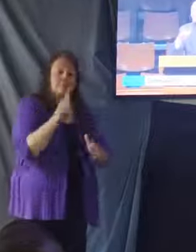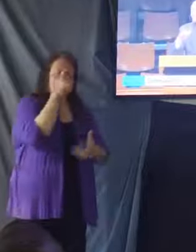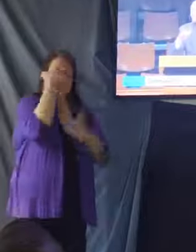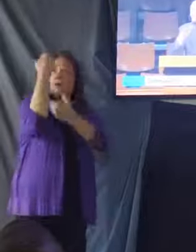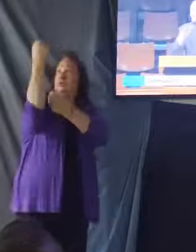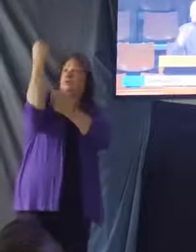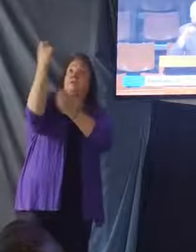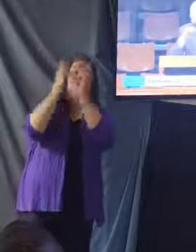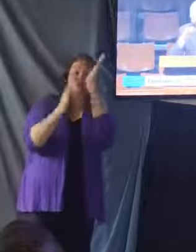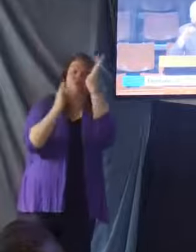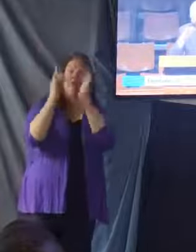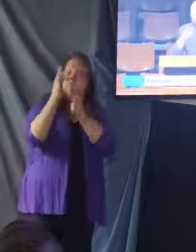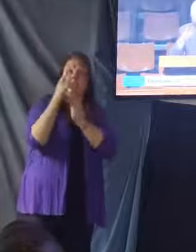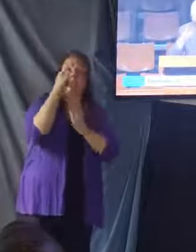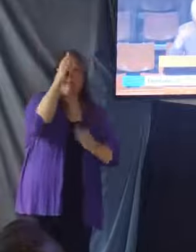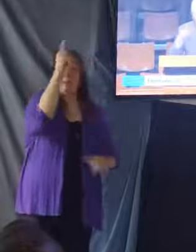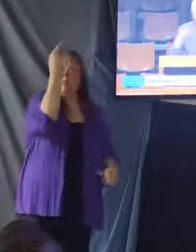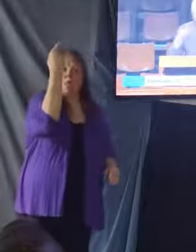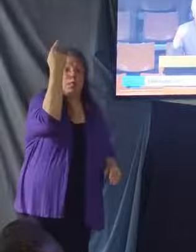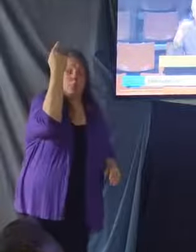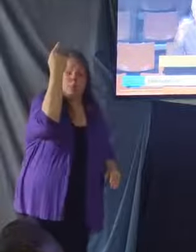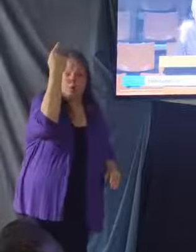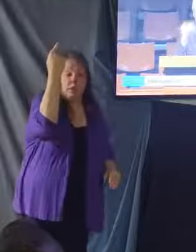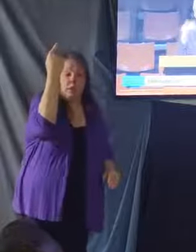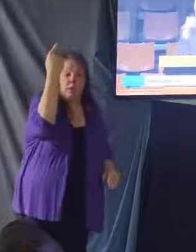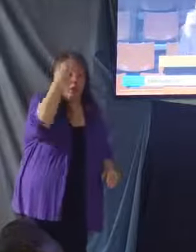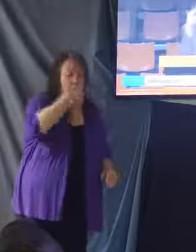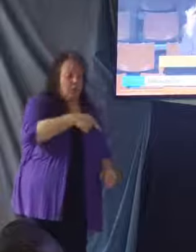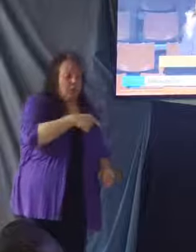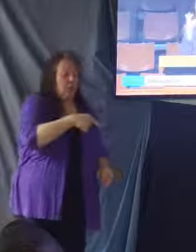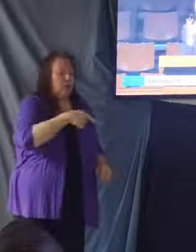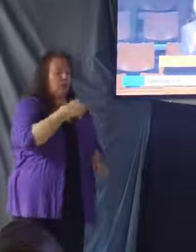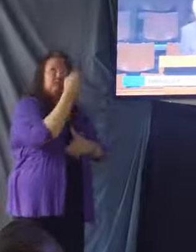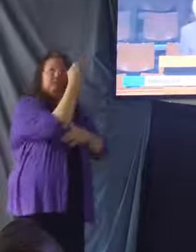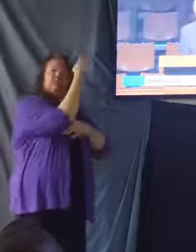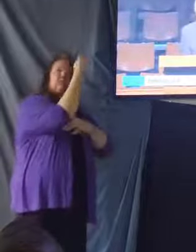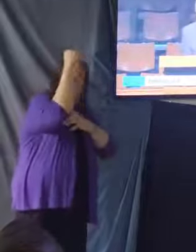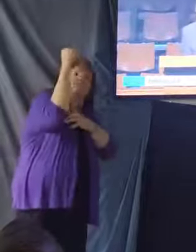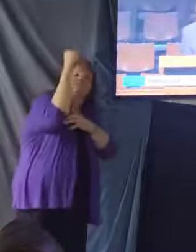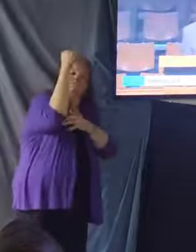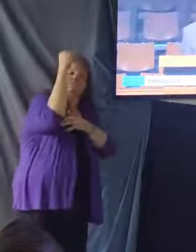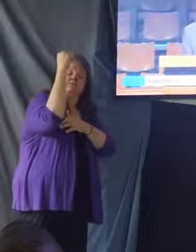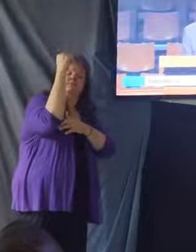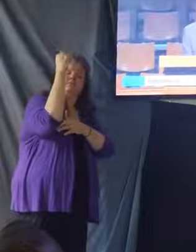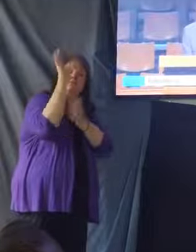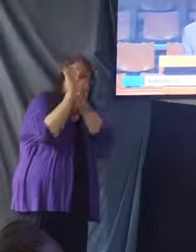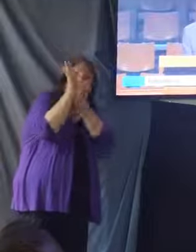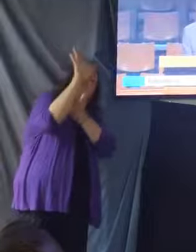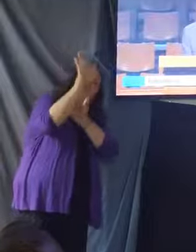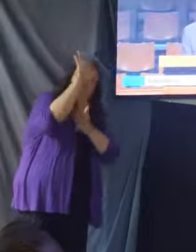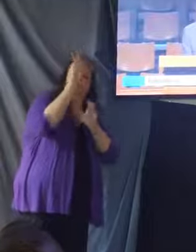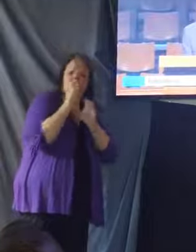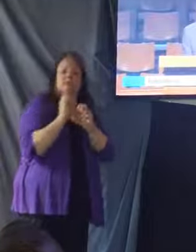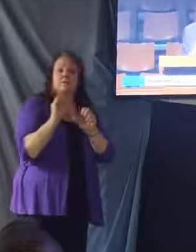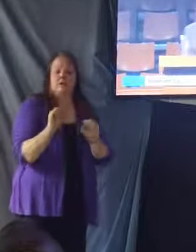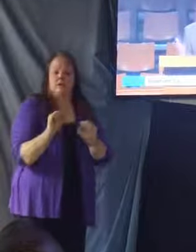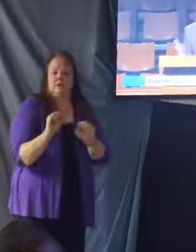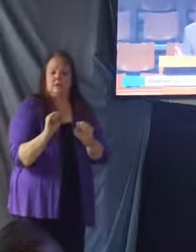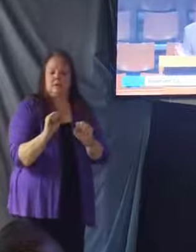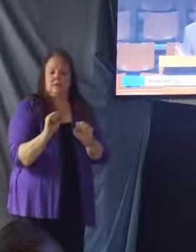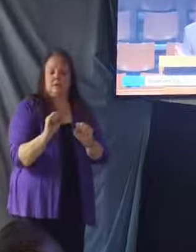their faith in Christ and him alone is walking in disobedience against God, rejecting the salvation he has.